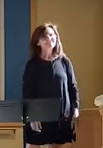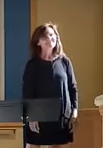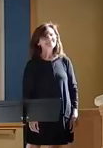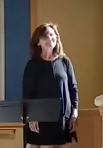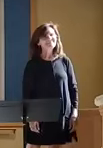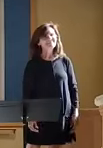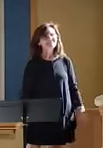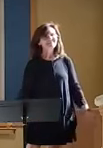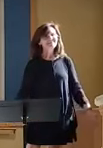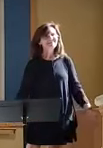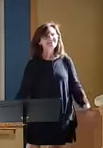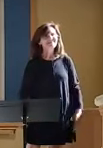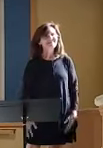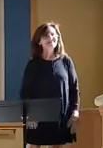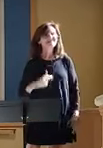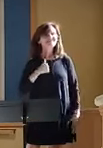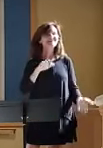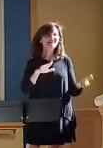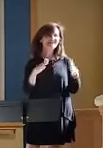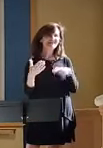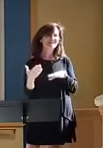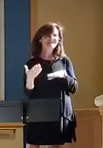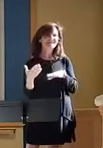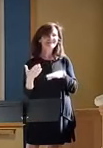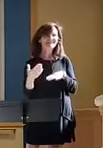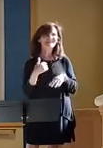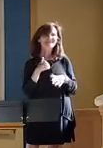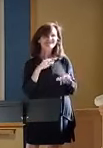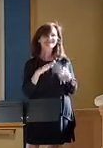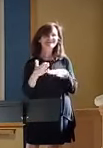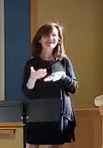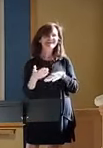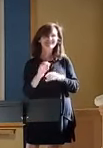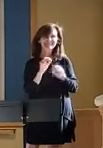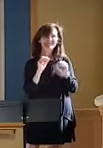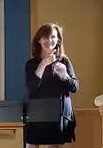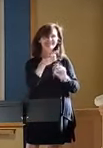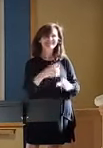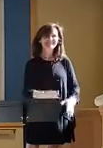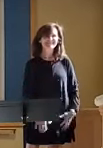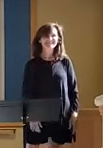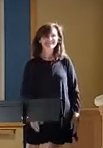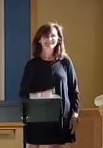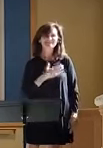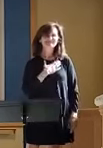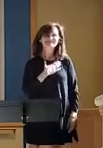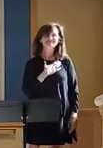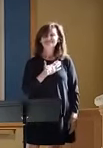Thank you.